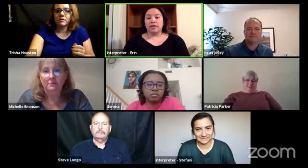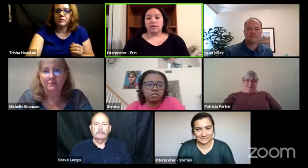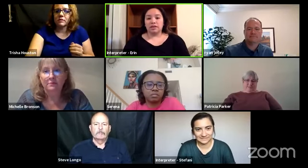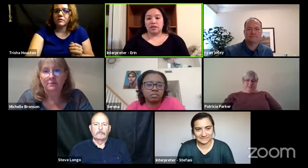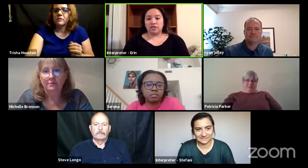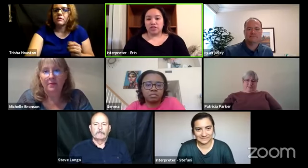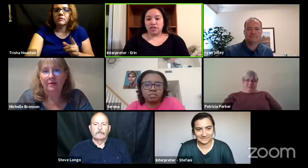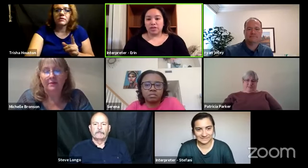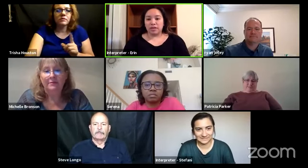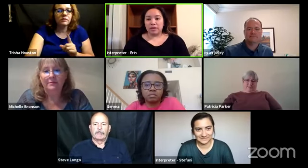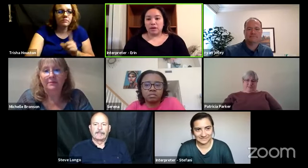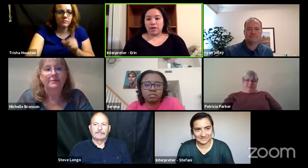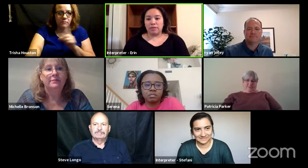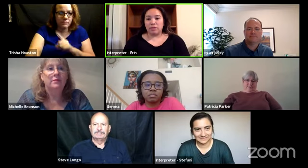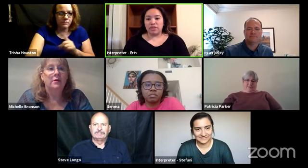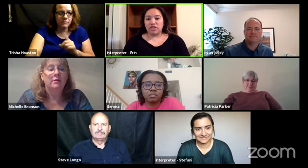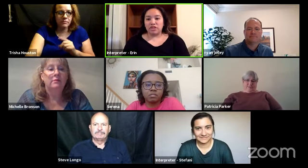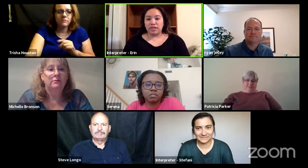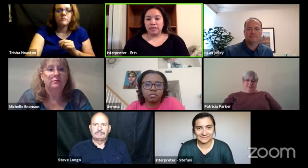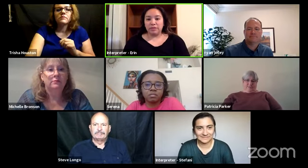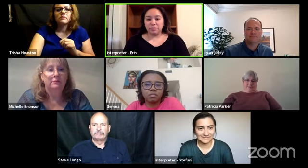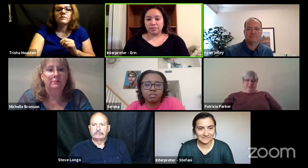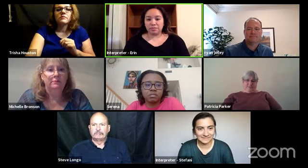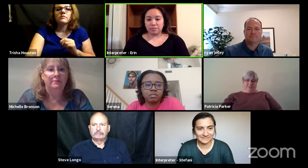This is Dr. Tricia Houston. I'm going to go ahead and post the agenda now.